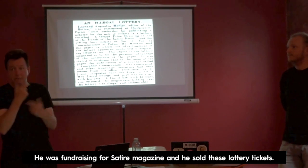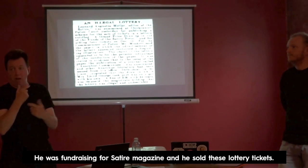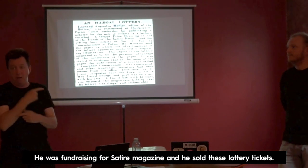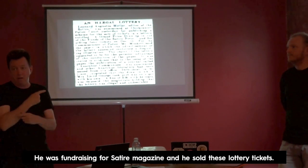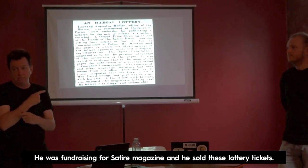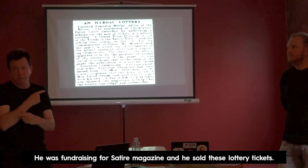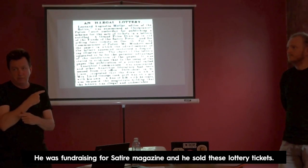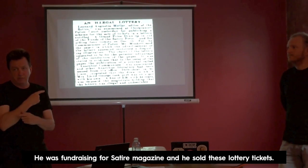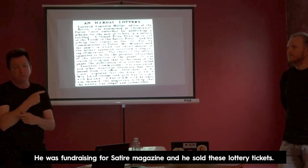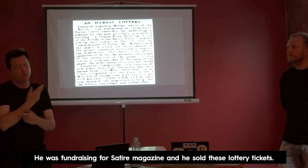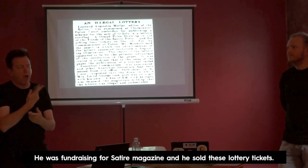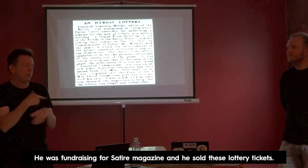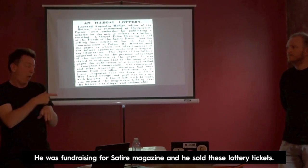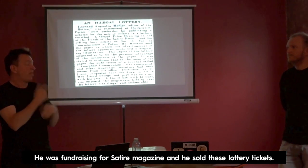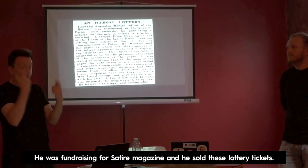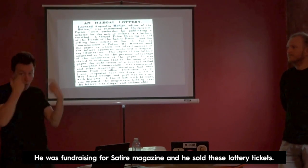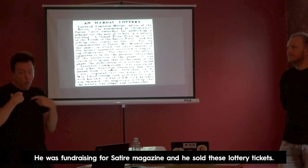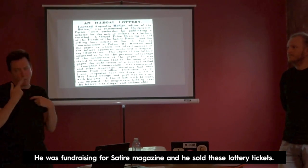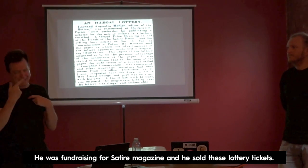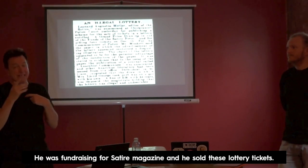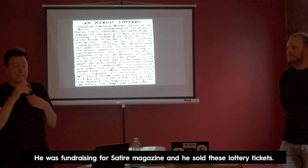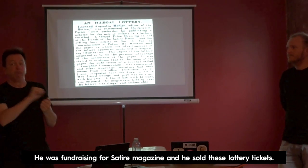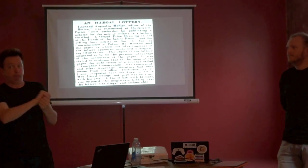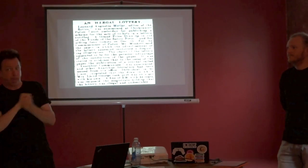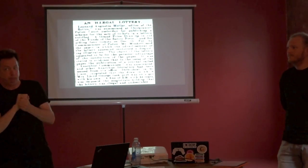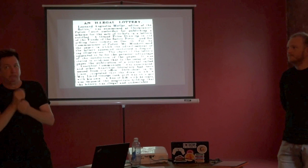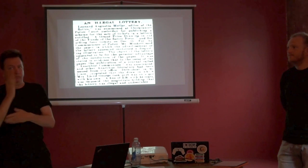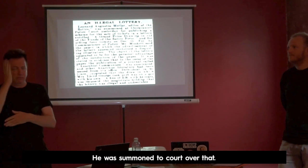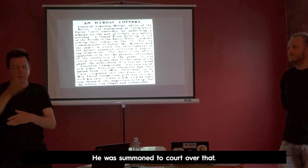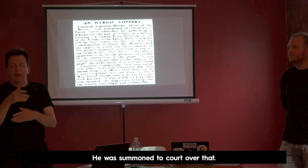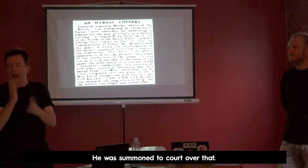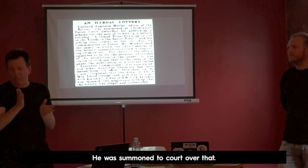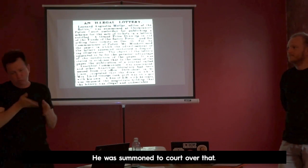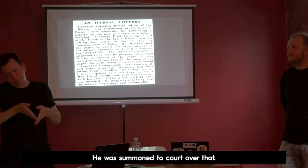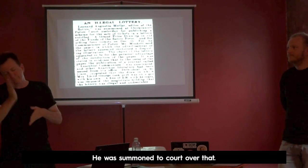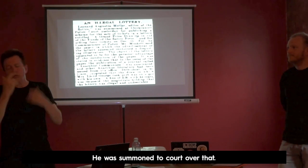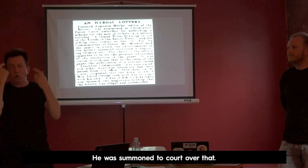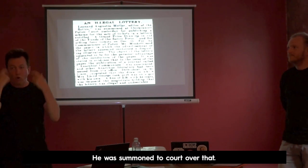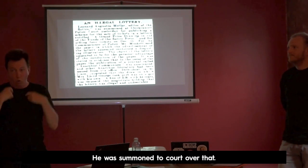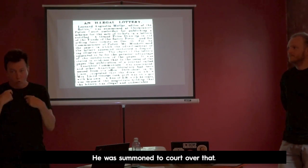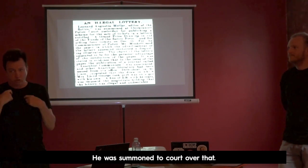He was fundraising for Satire magazine, and he sold these lottery tickets. He went to court over that.